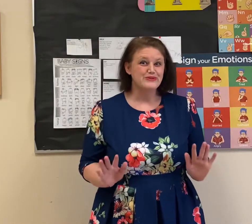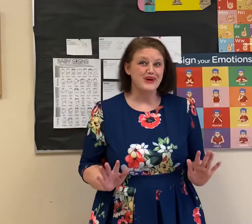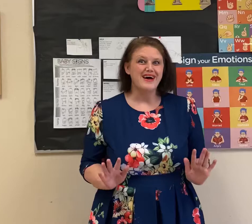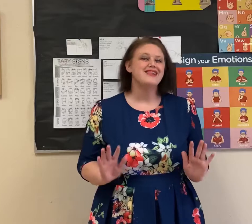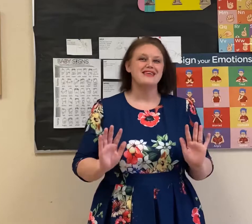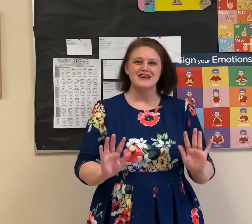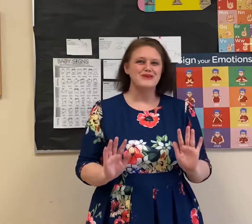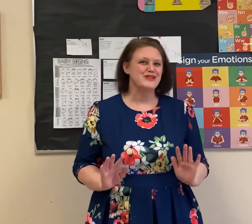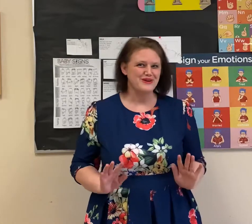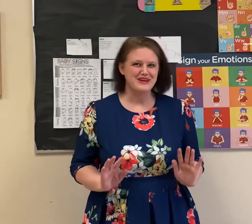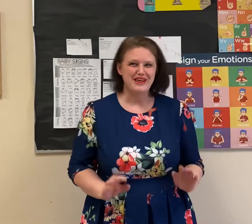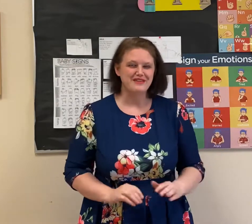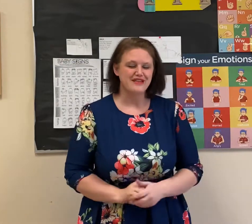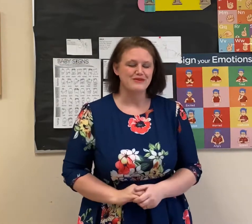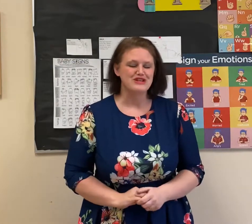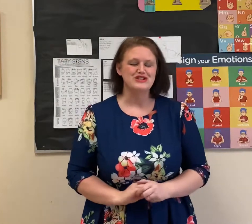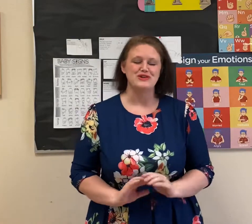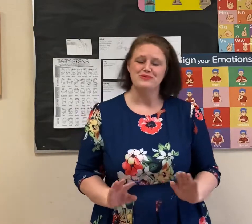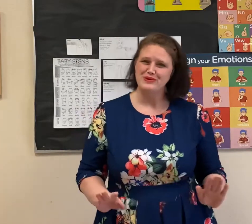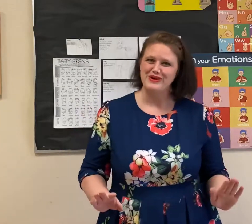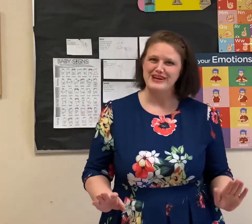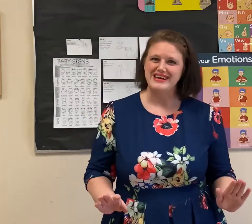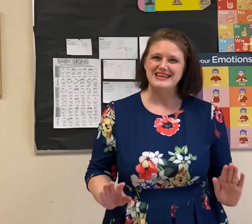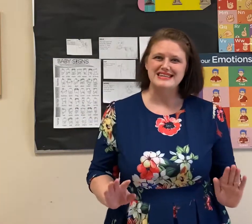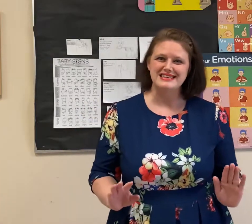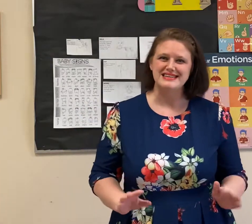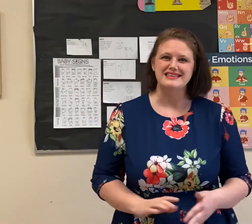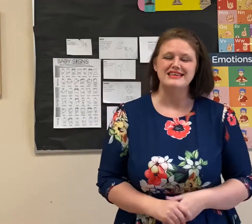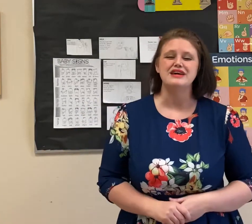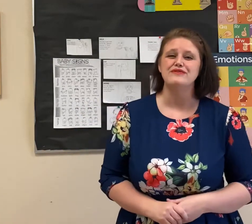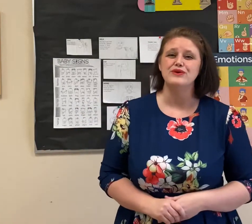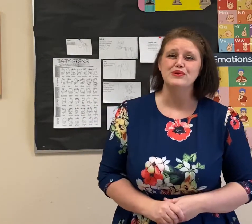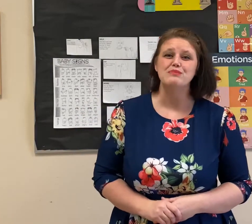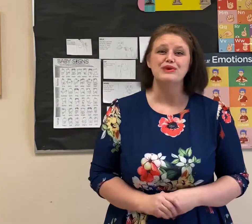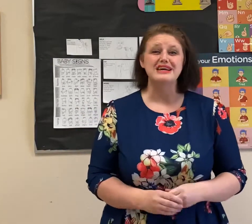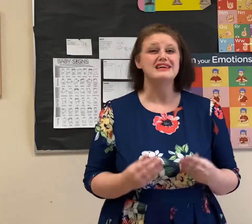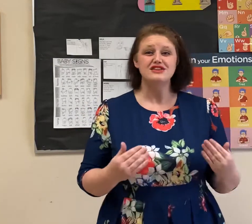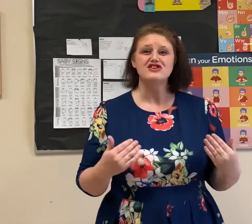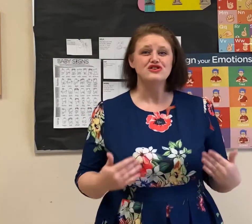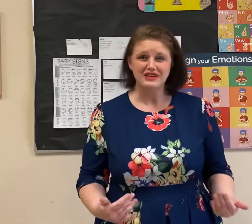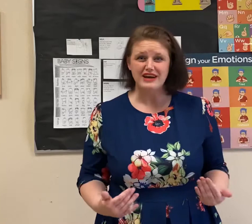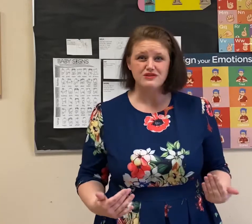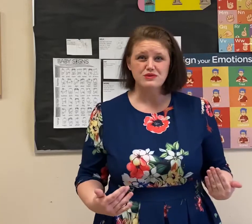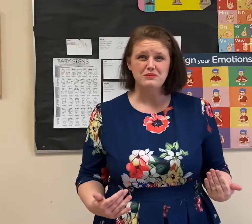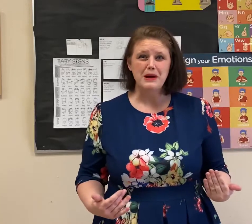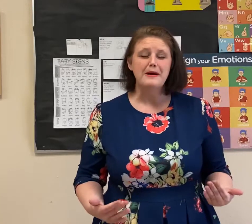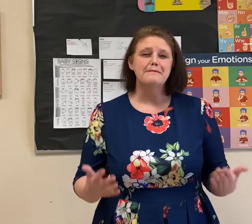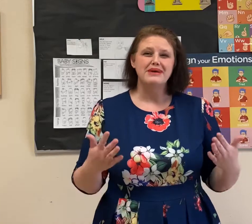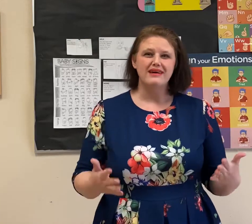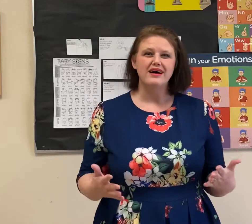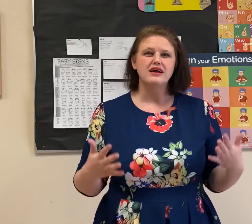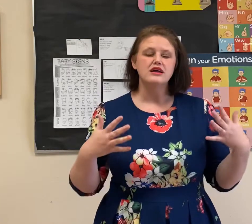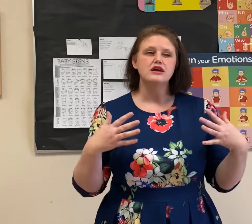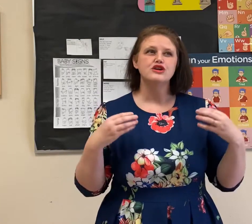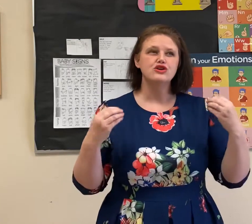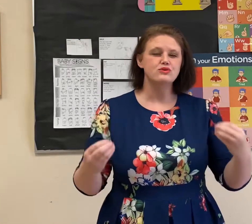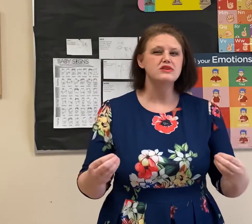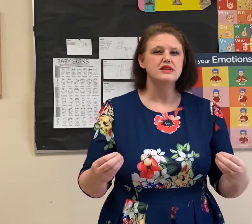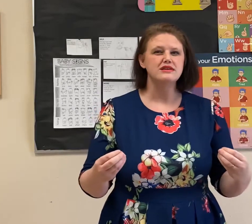not think you can learn another language, don't worry, it's easy. If you want to bring it into your classroom but not use it